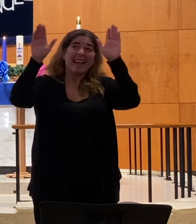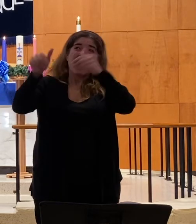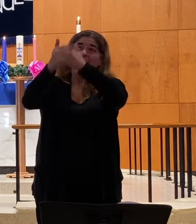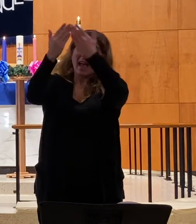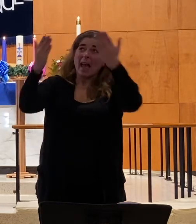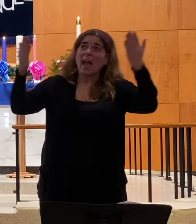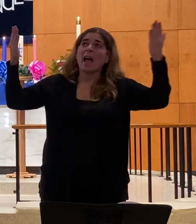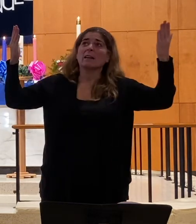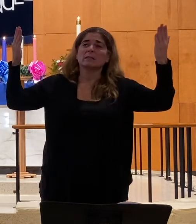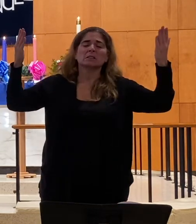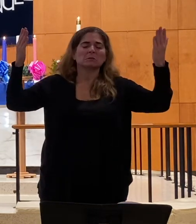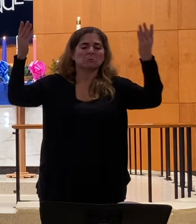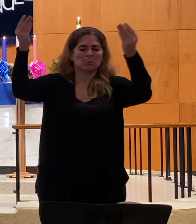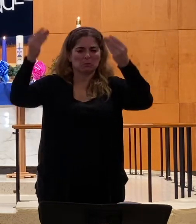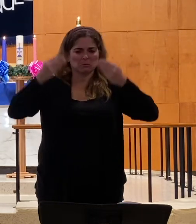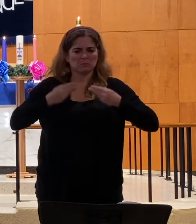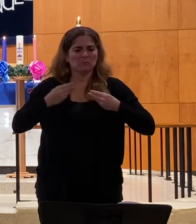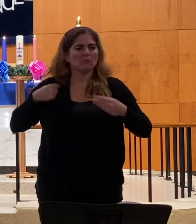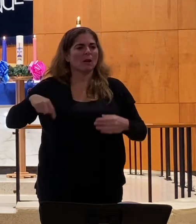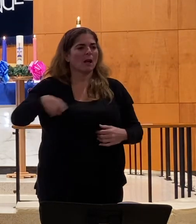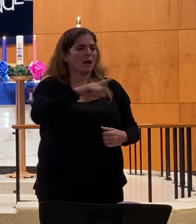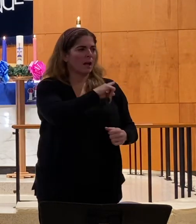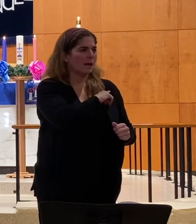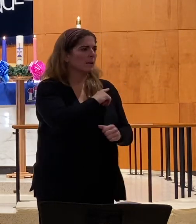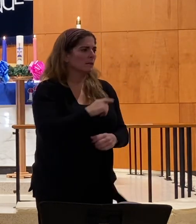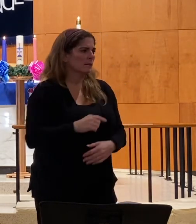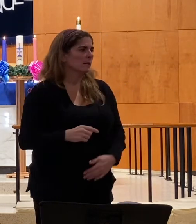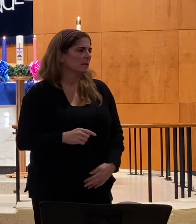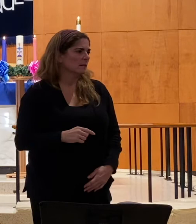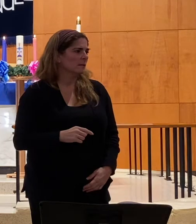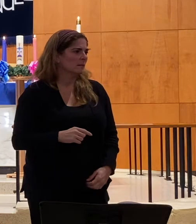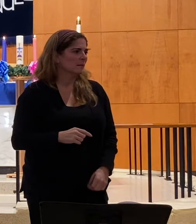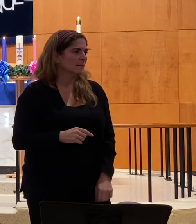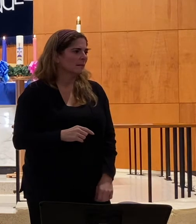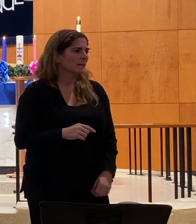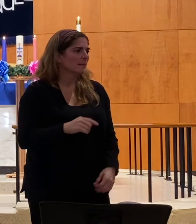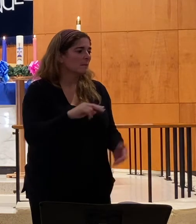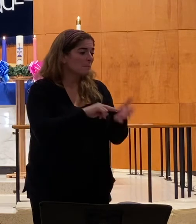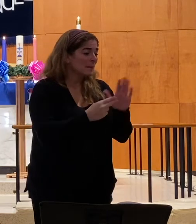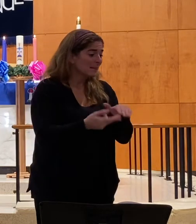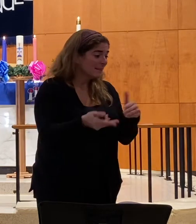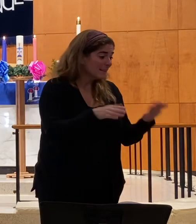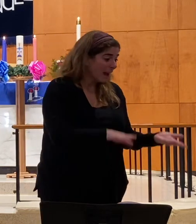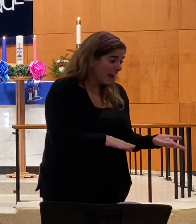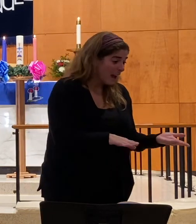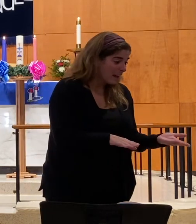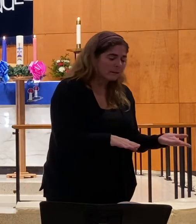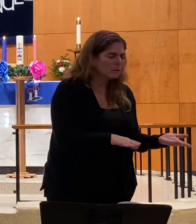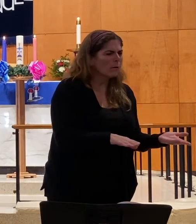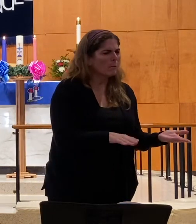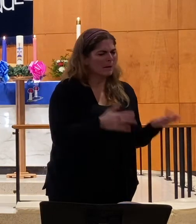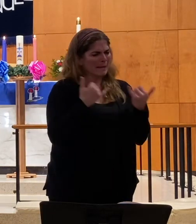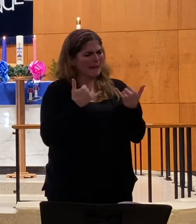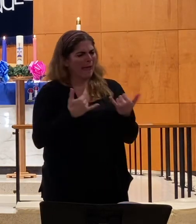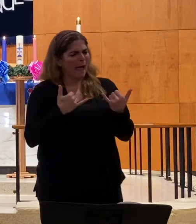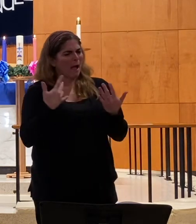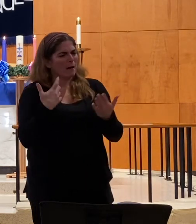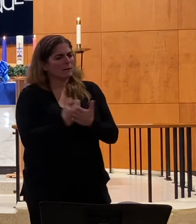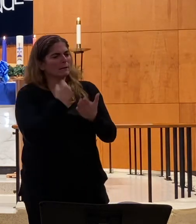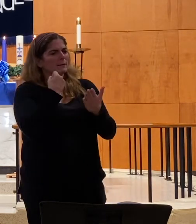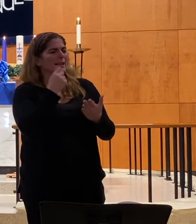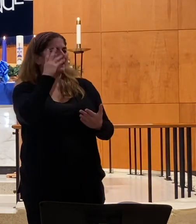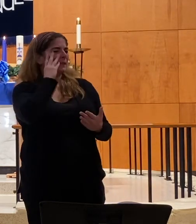be understood not as simply a time and place after we die, but rather as the